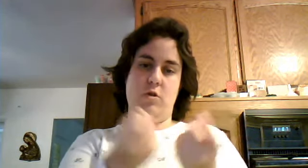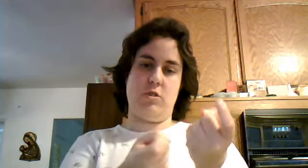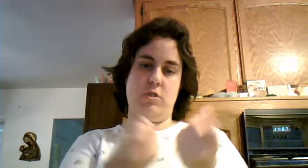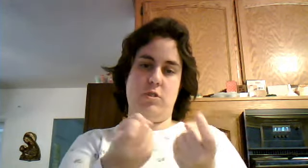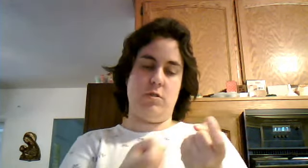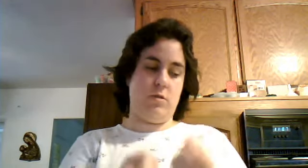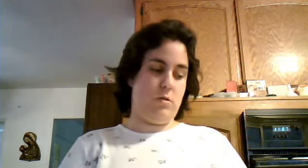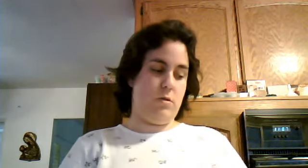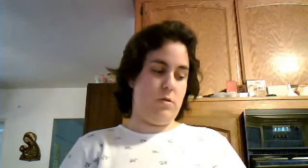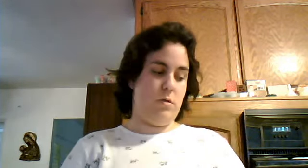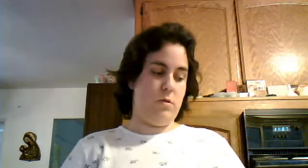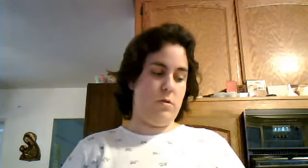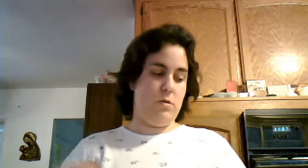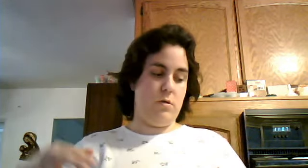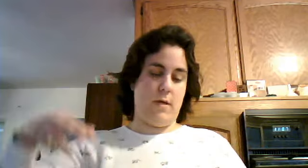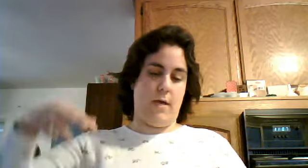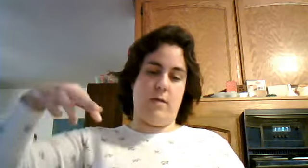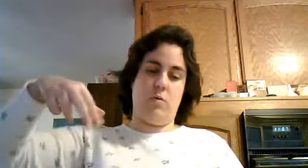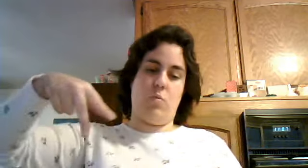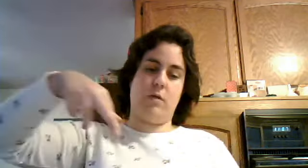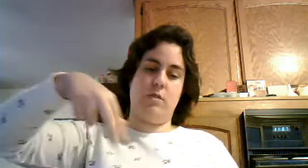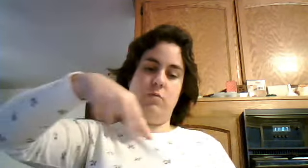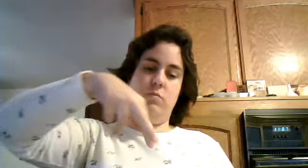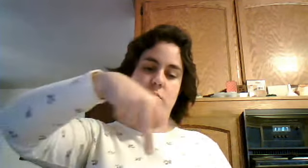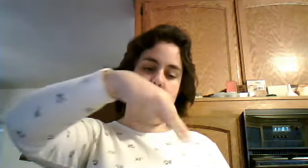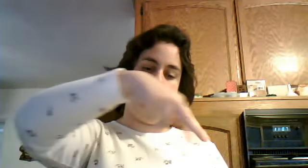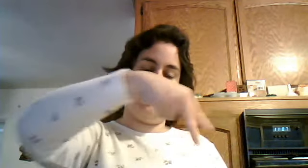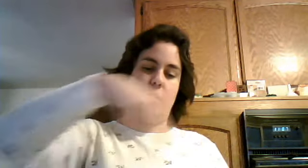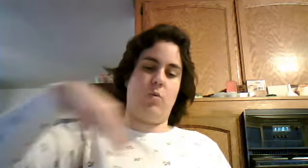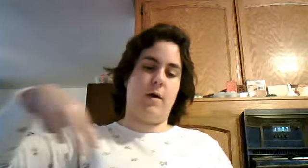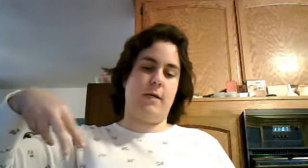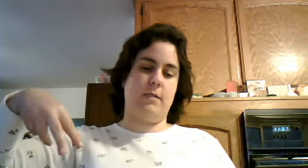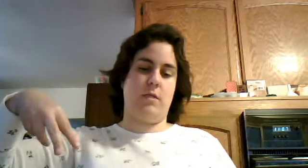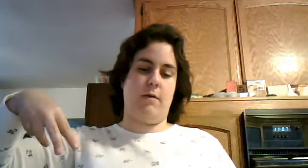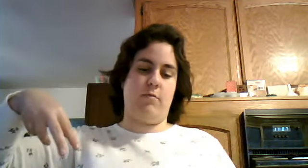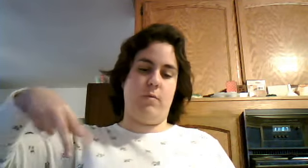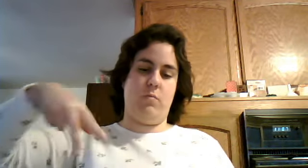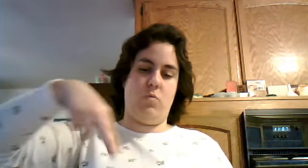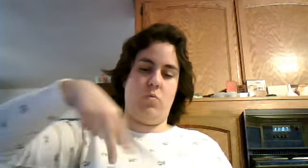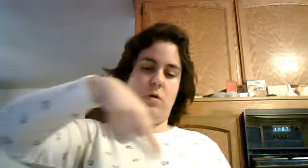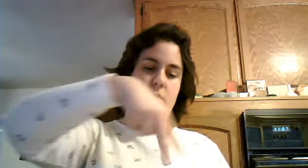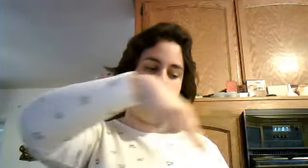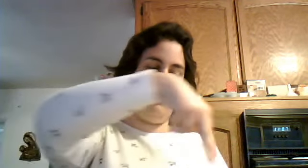Urge and walk to, like you're walking to the other room, walk to.